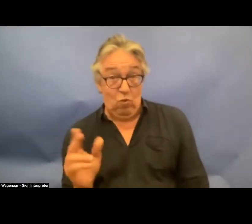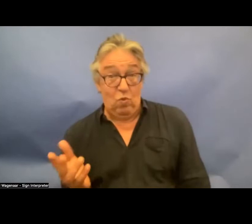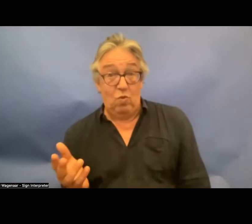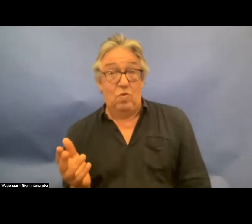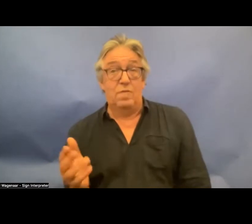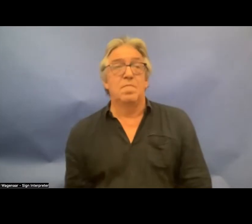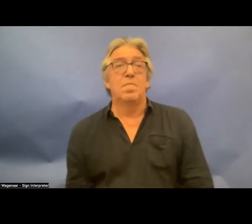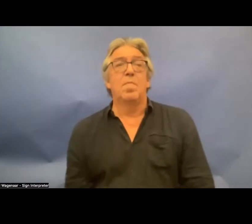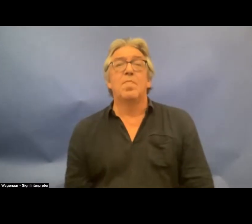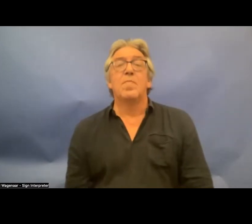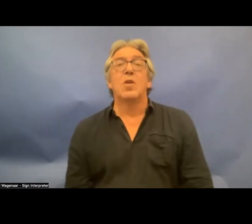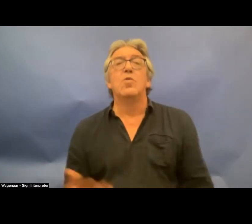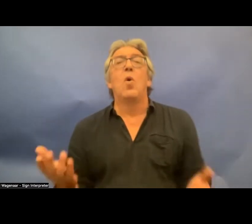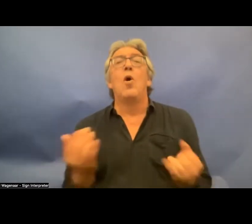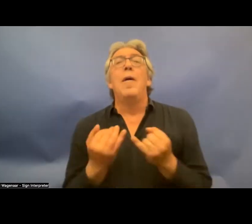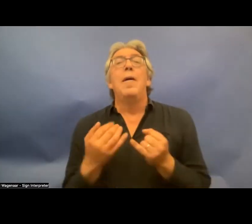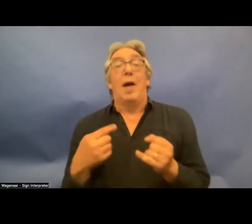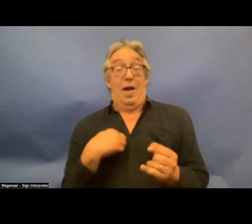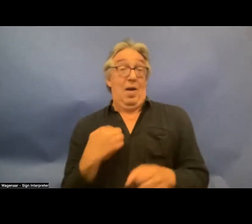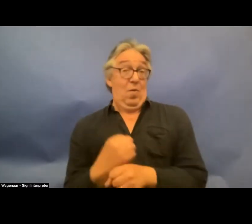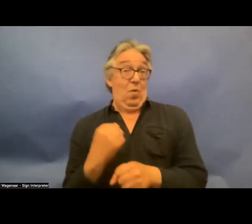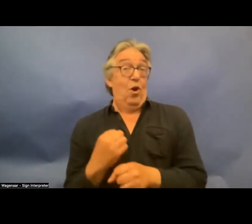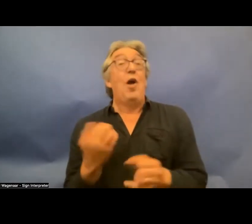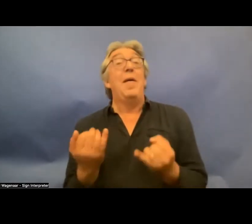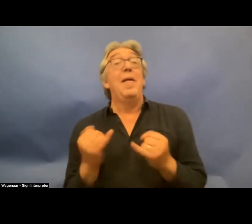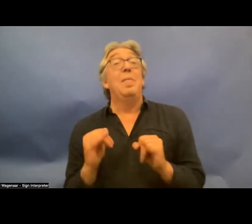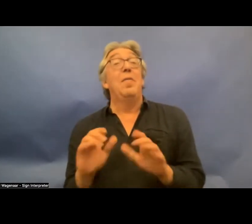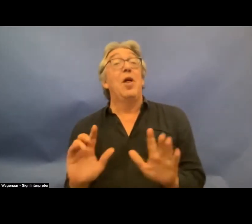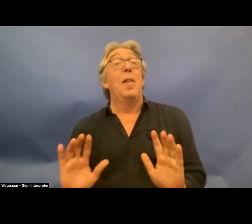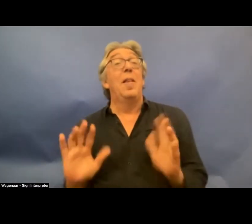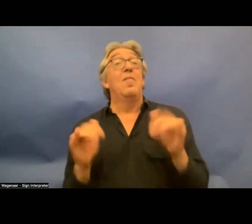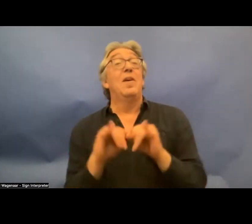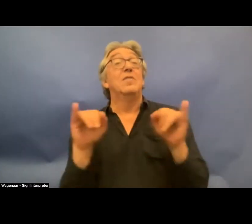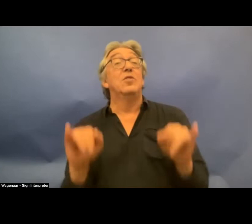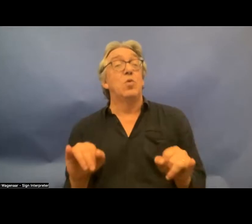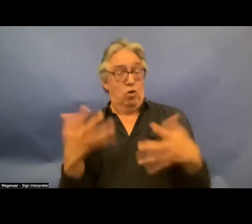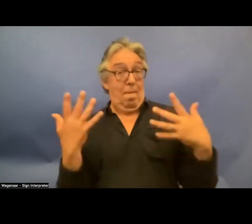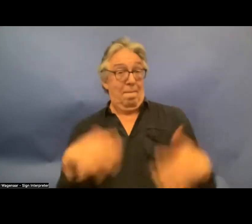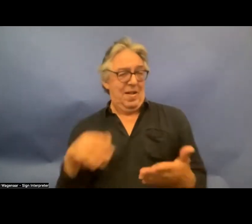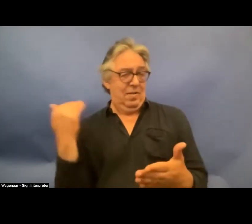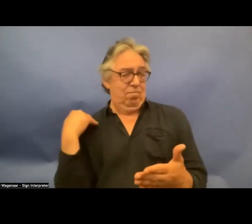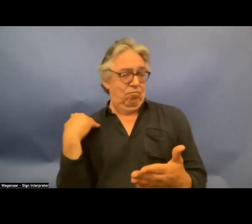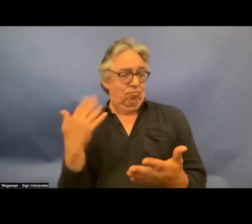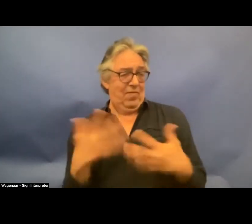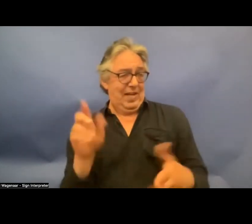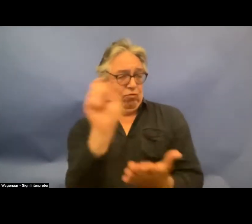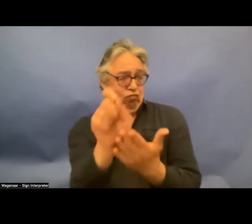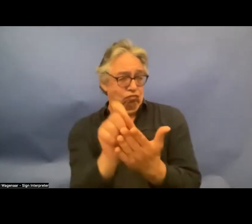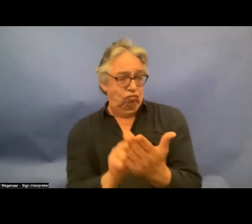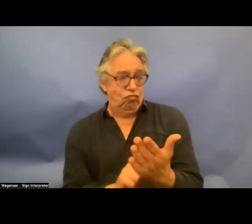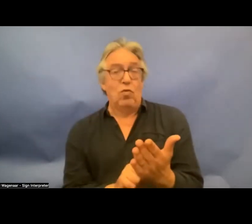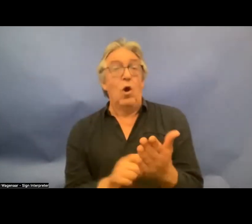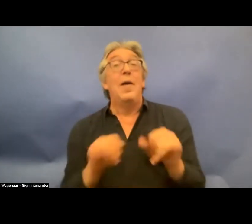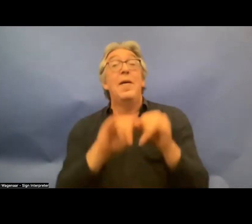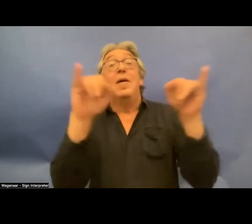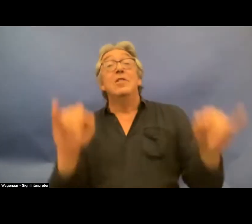The Independent Living Institute, where I work, we just completed a paper on the closing of the institutions, where we also